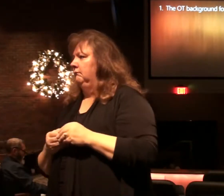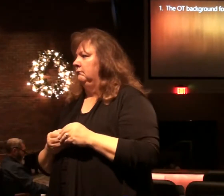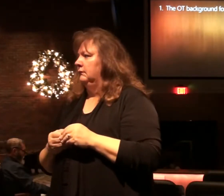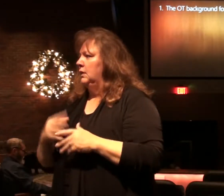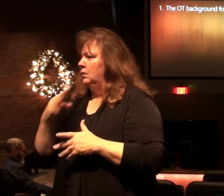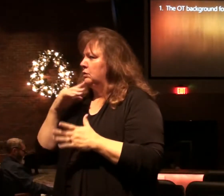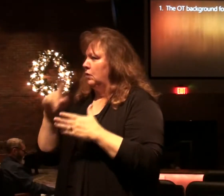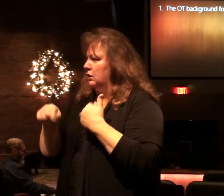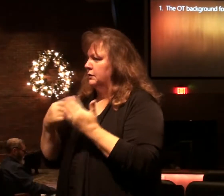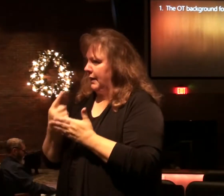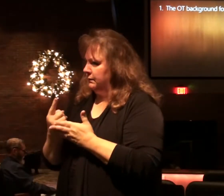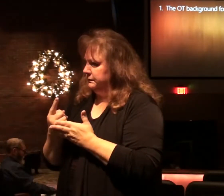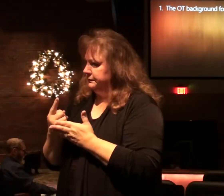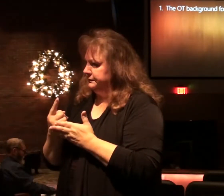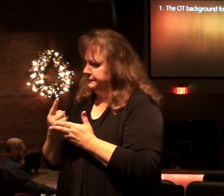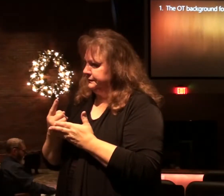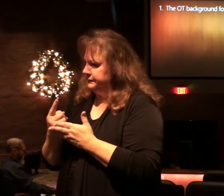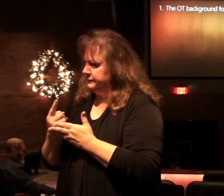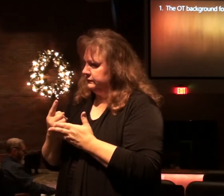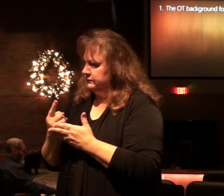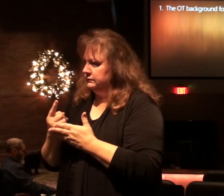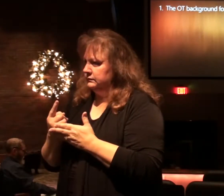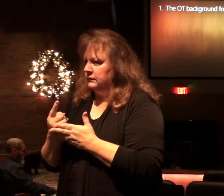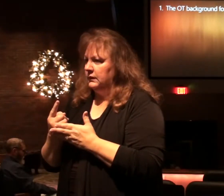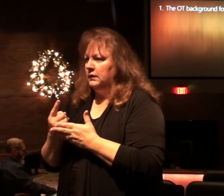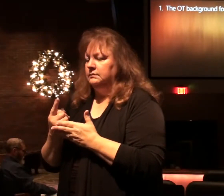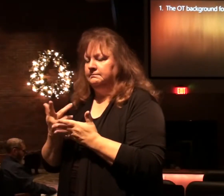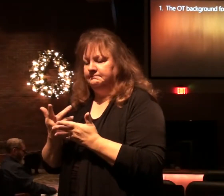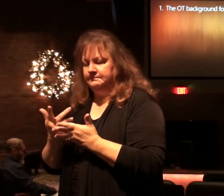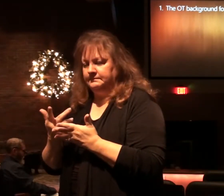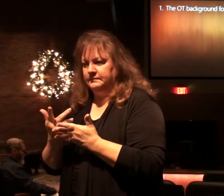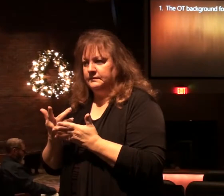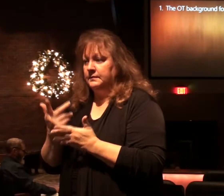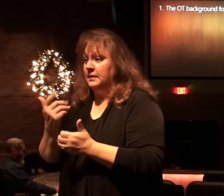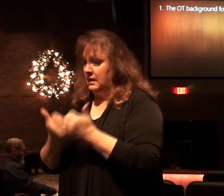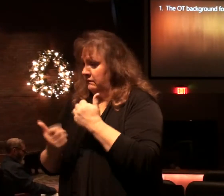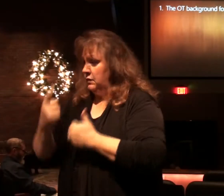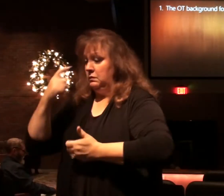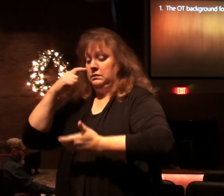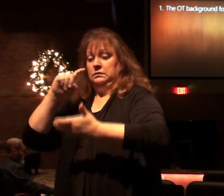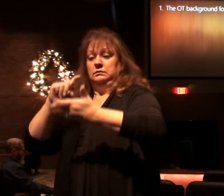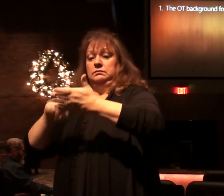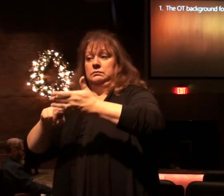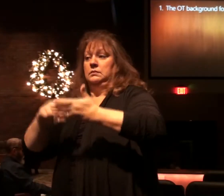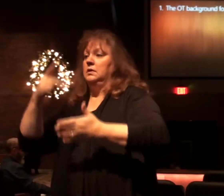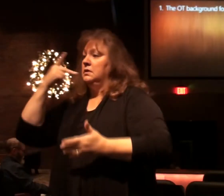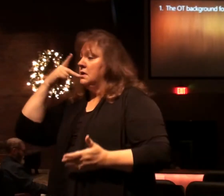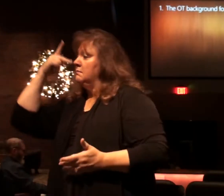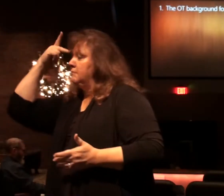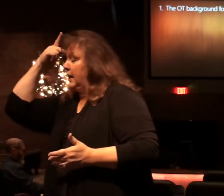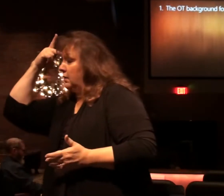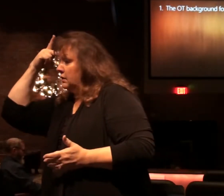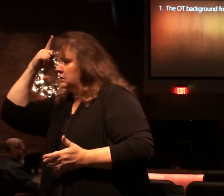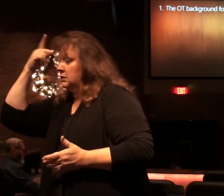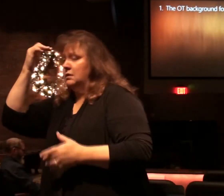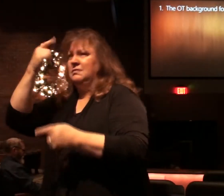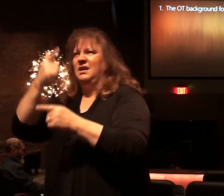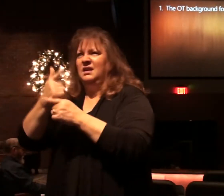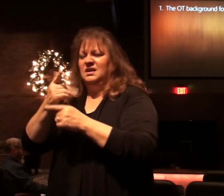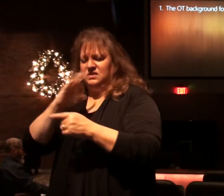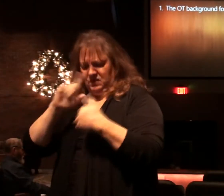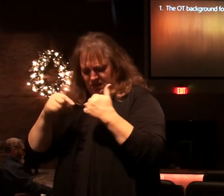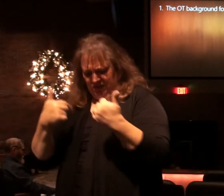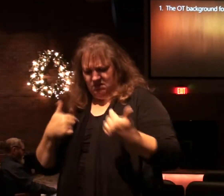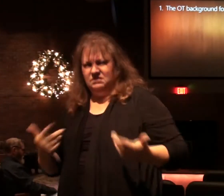talked about the 11th. Everybody recognized his parents and his brothers. You're talking